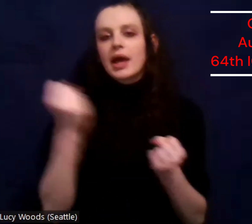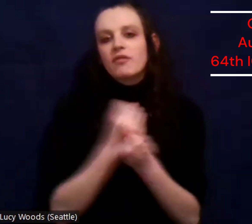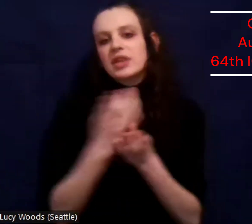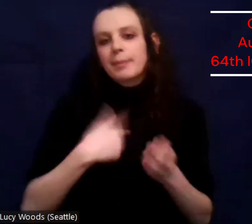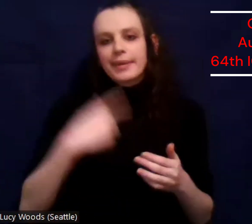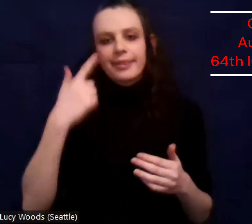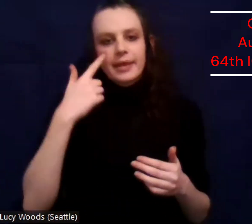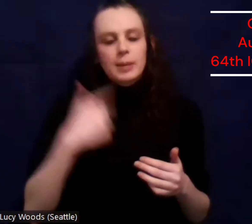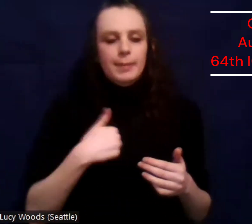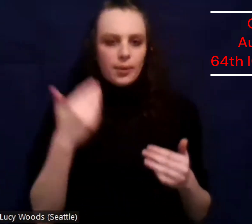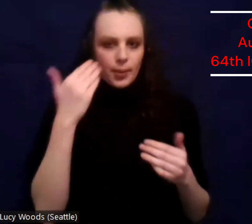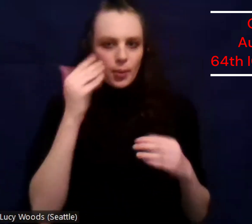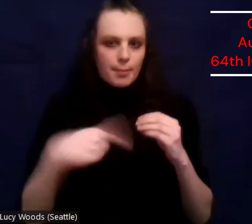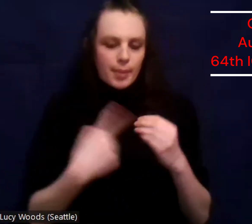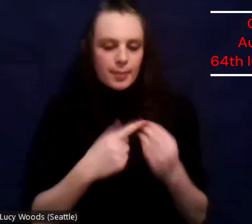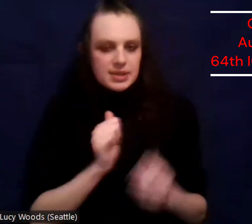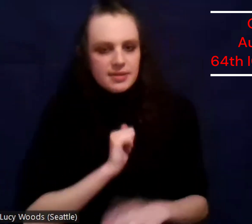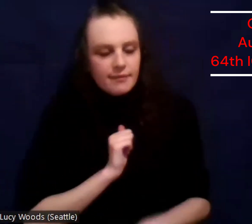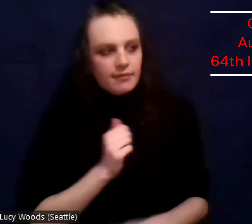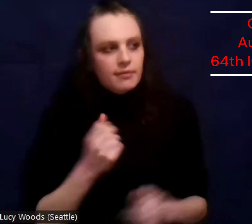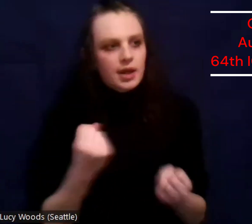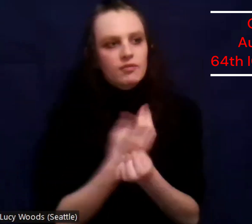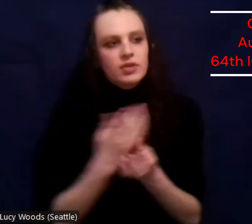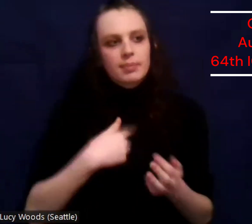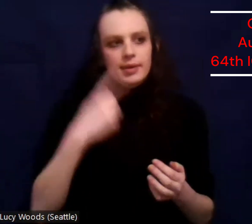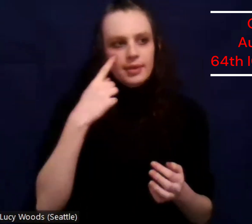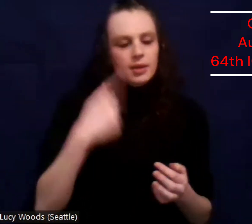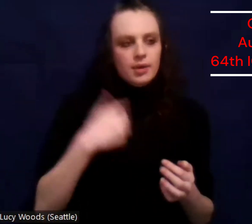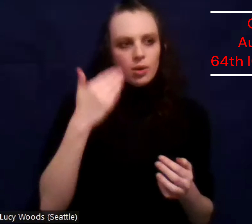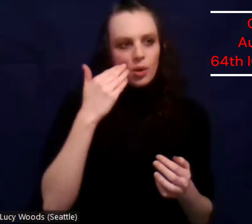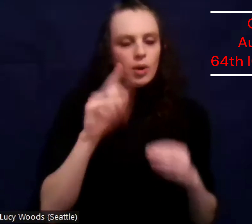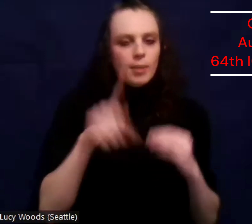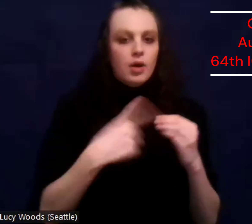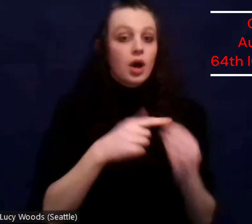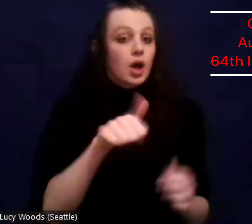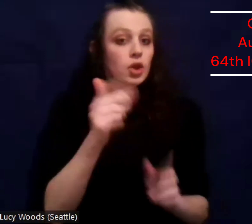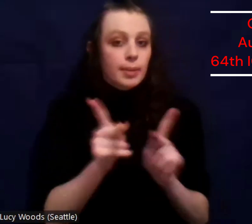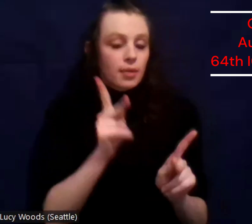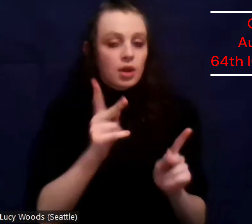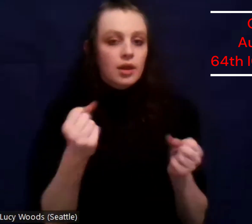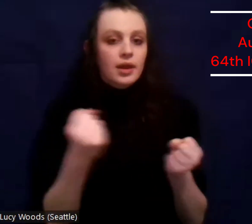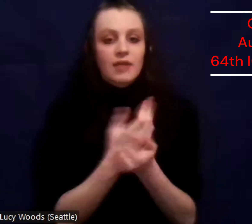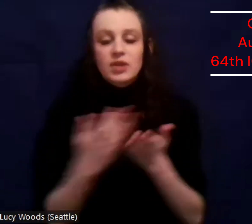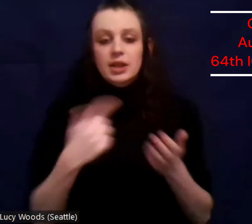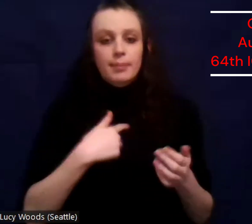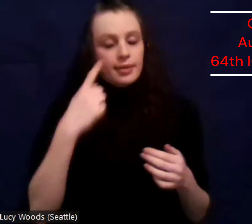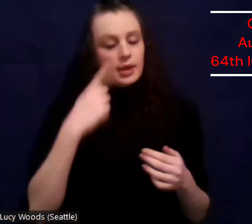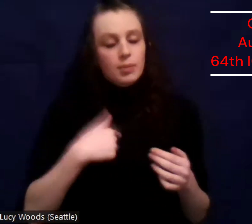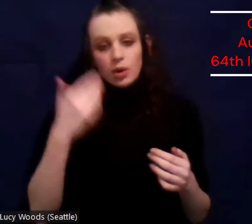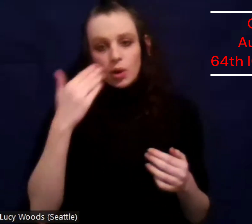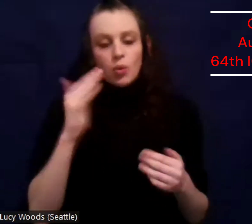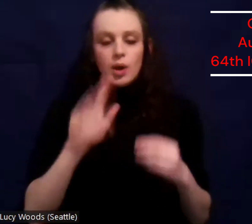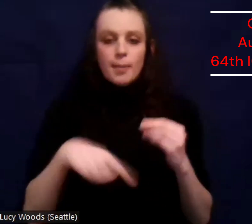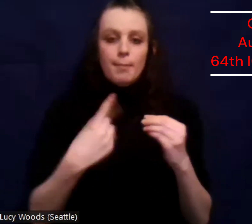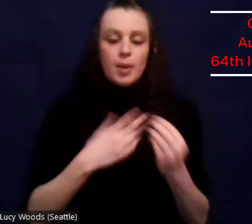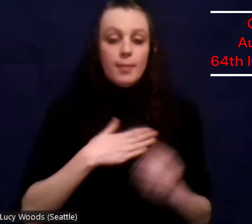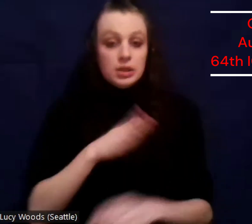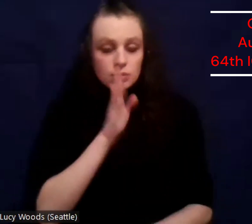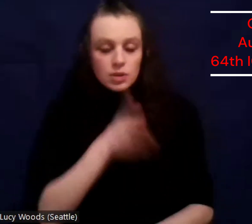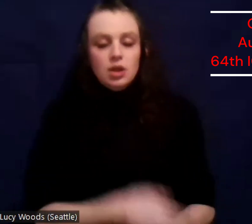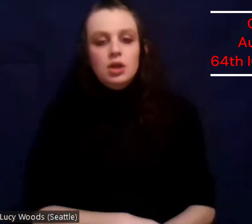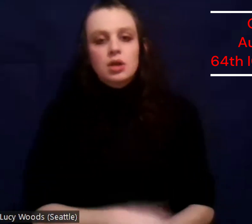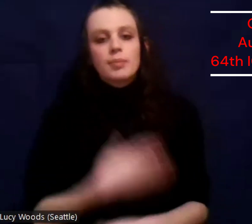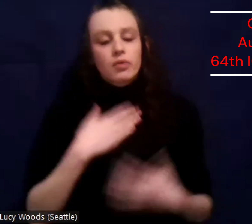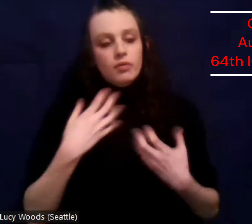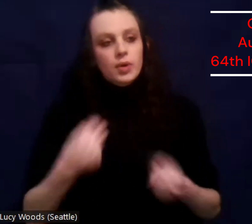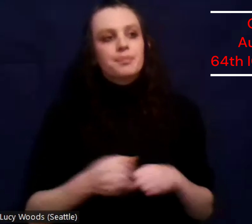myself, everything I think I know about others, and everything I think I know about my own recovery, so that I may have an open mind